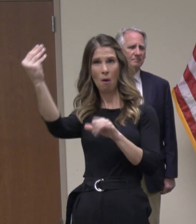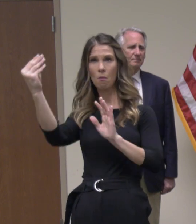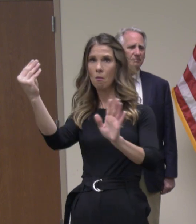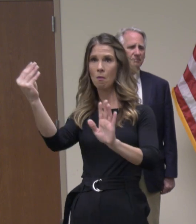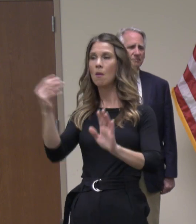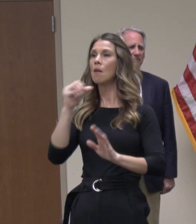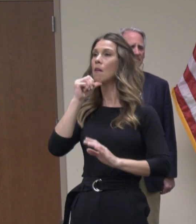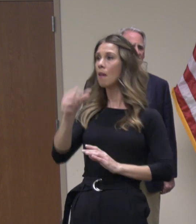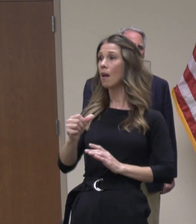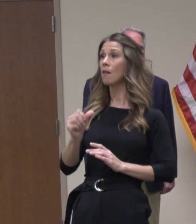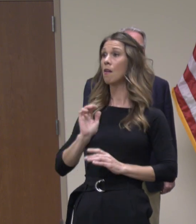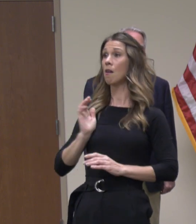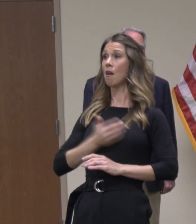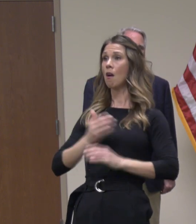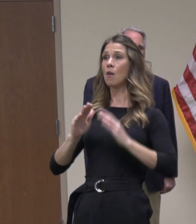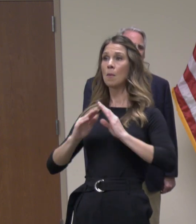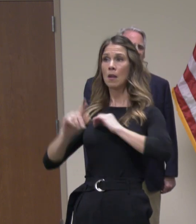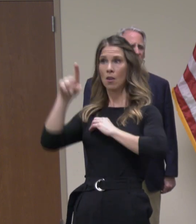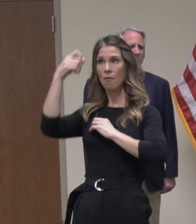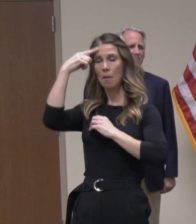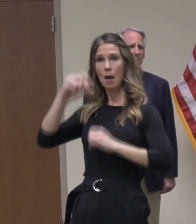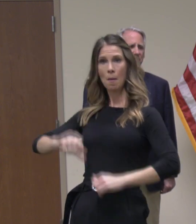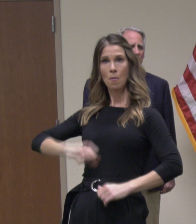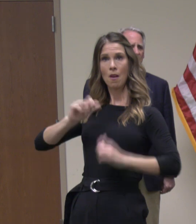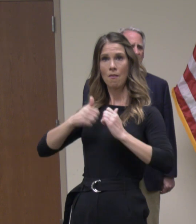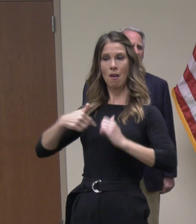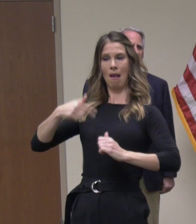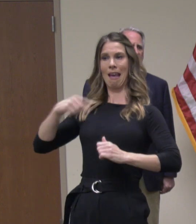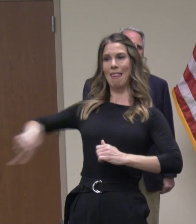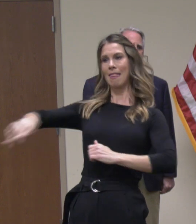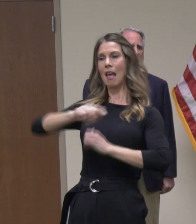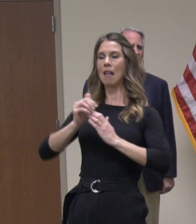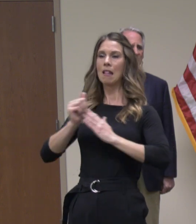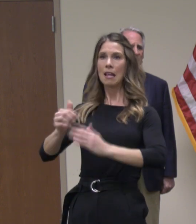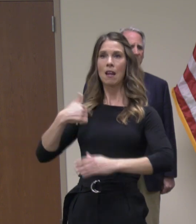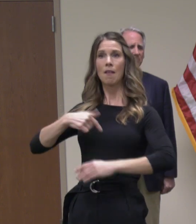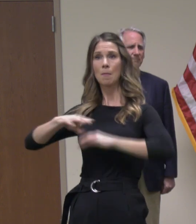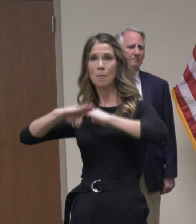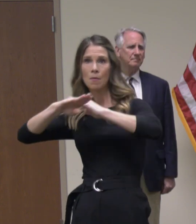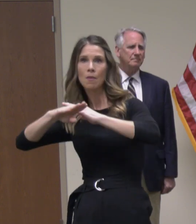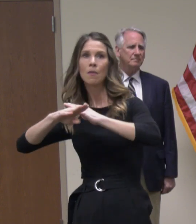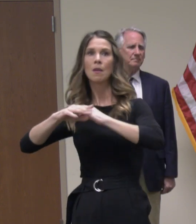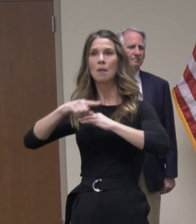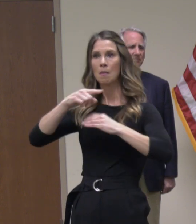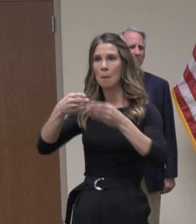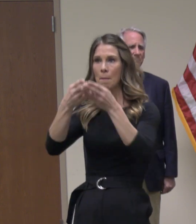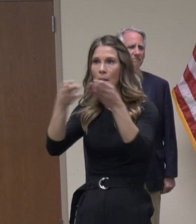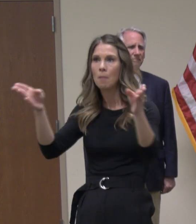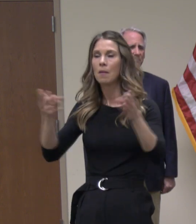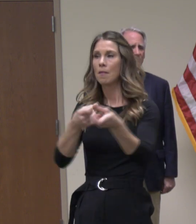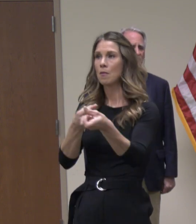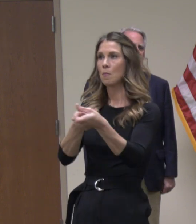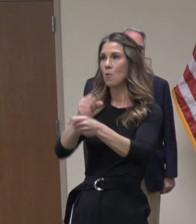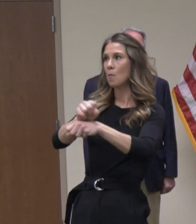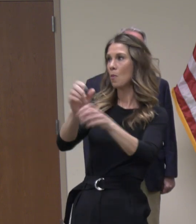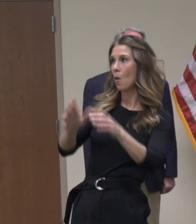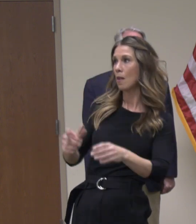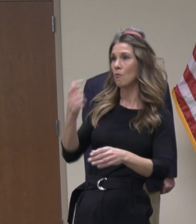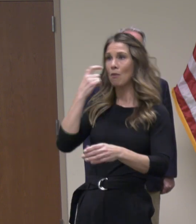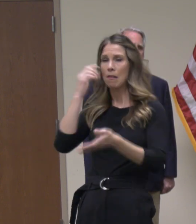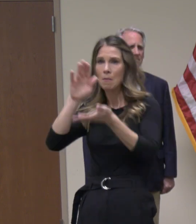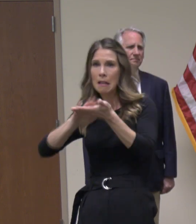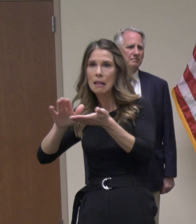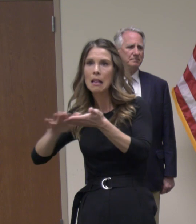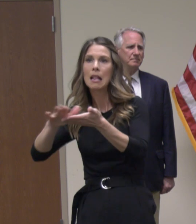government for the leadership shown and the way we responded to protect the public and support our employees. We have ramped up cleaning